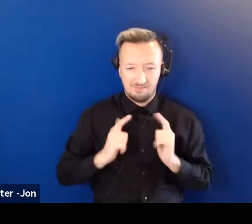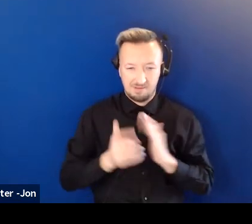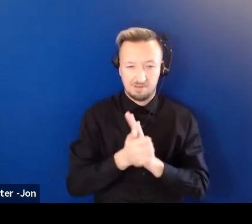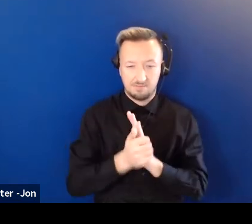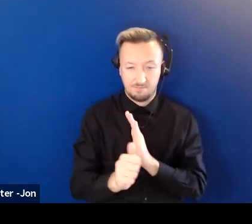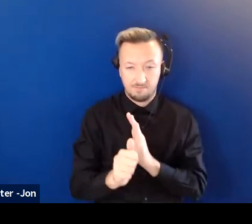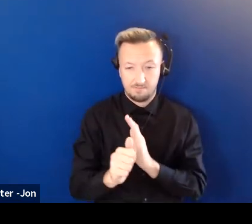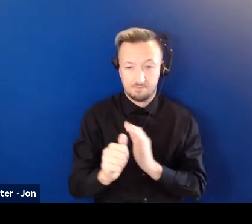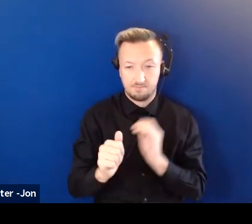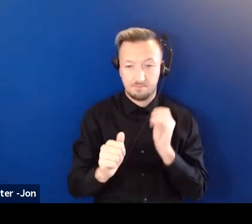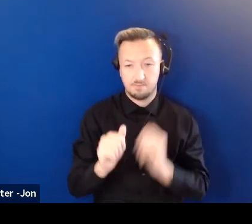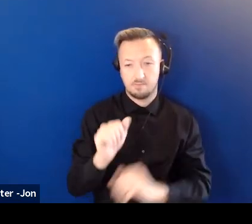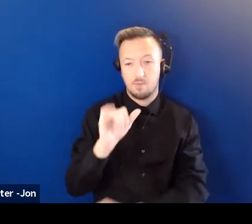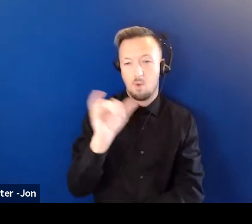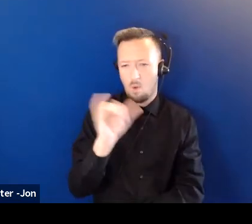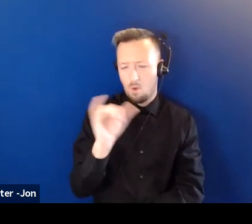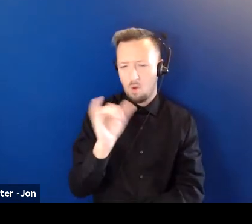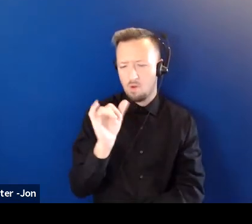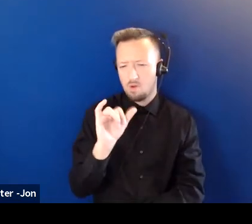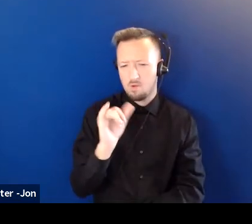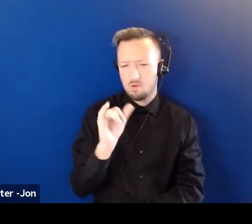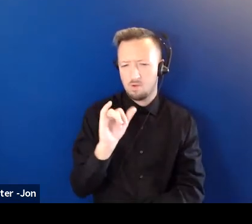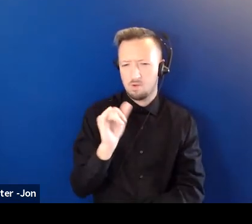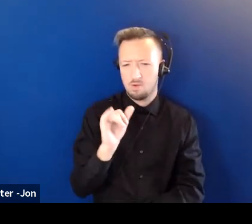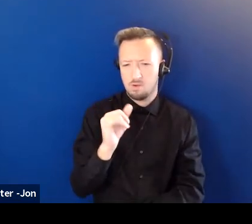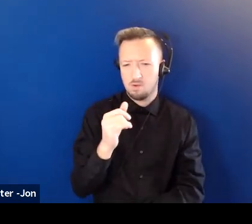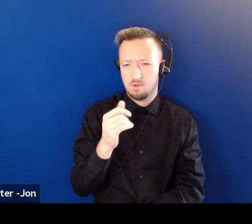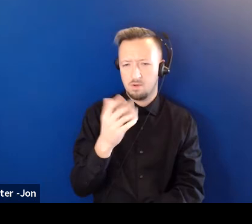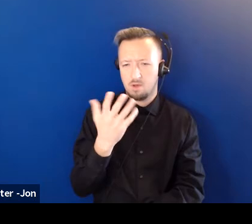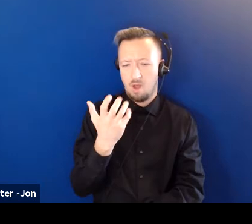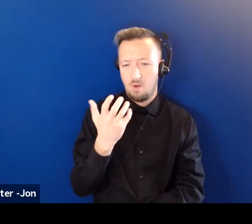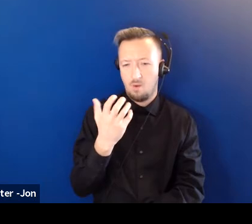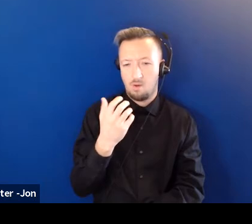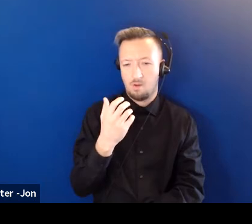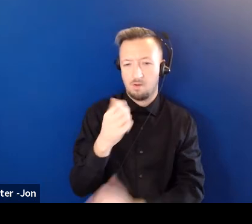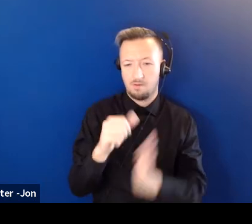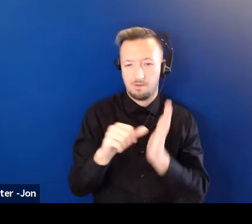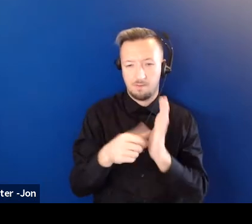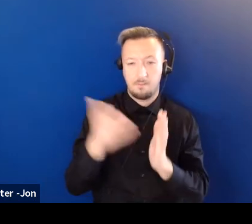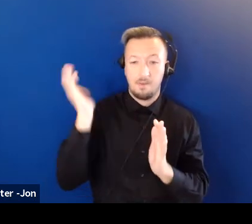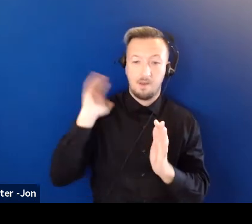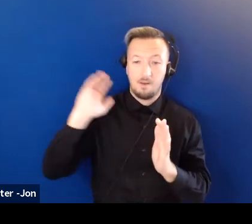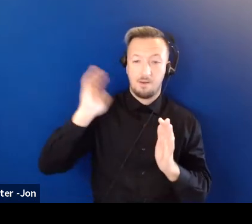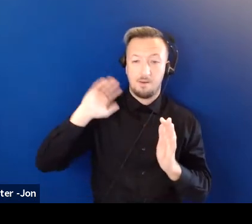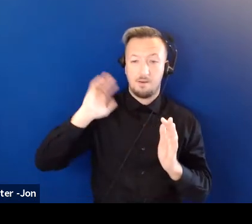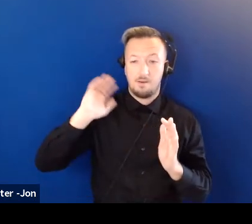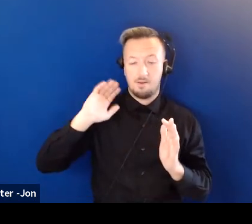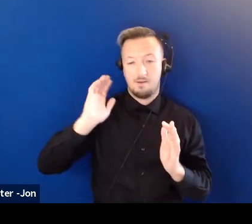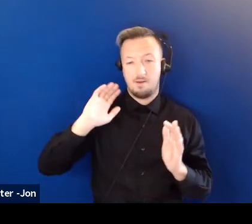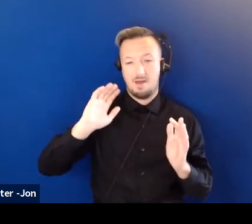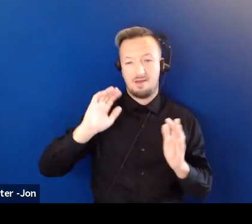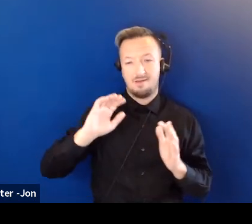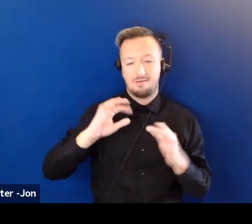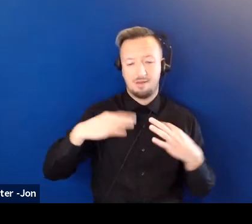I also want to make a point about EQUIP. We used to have this T-shirt talking about being equipped. It's kind of